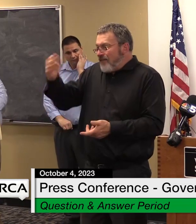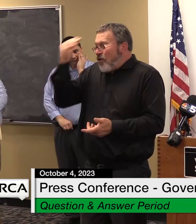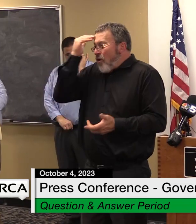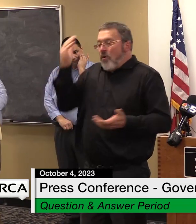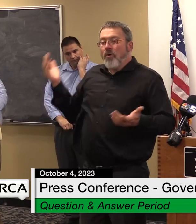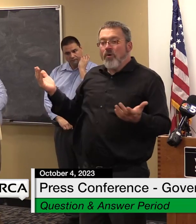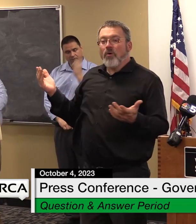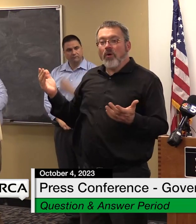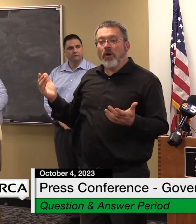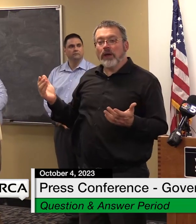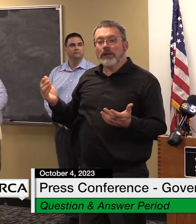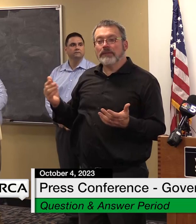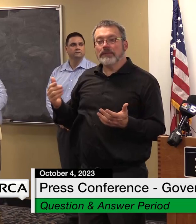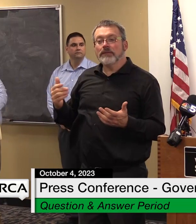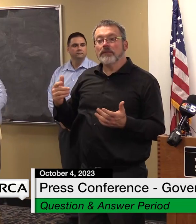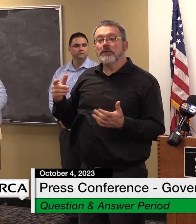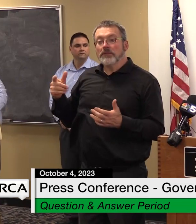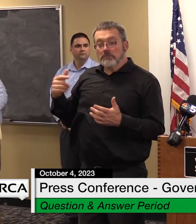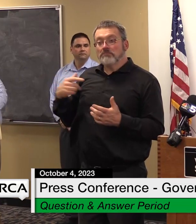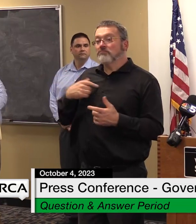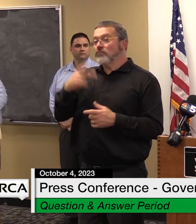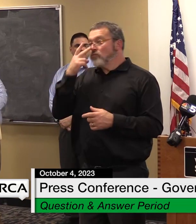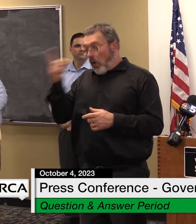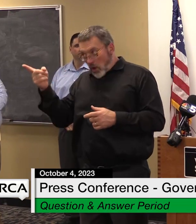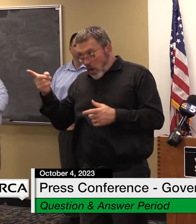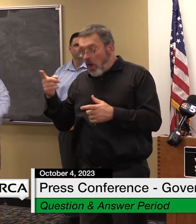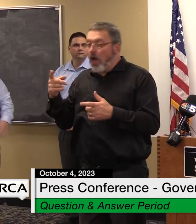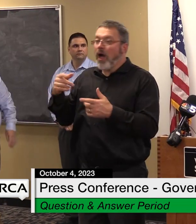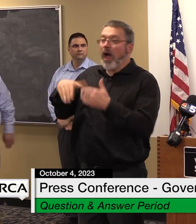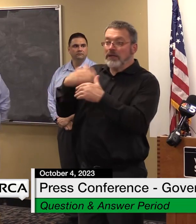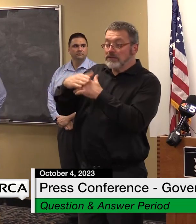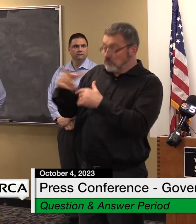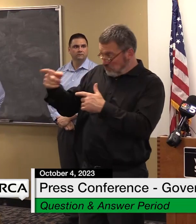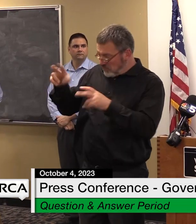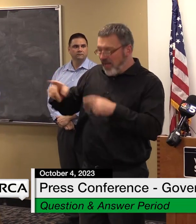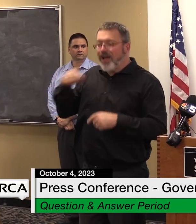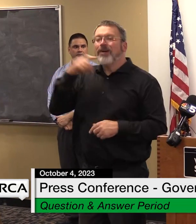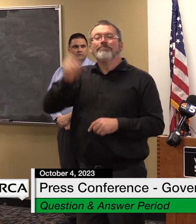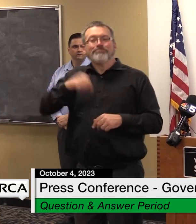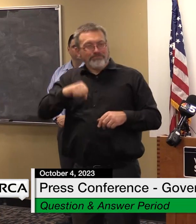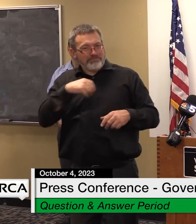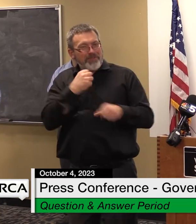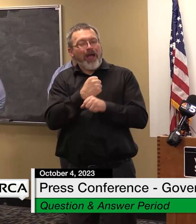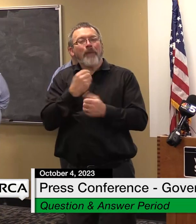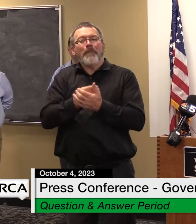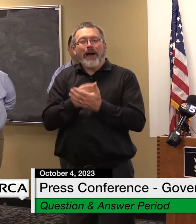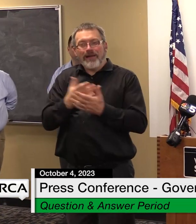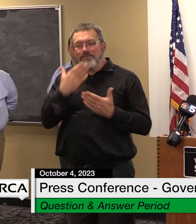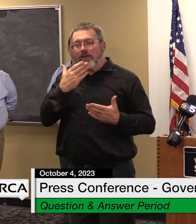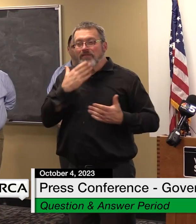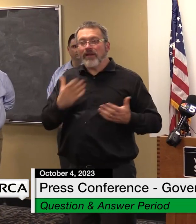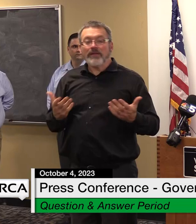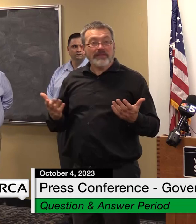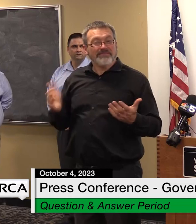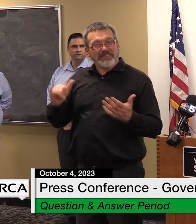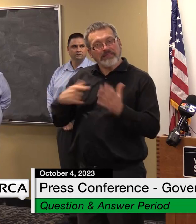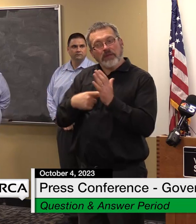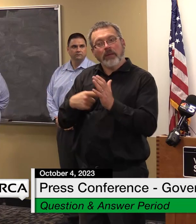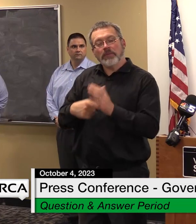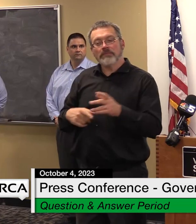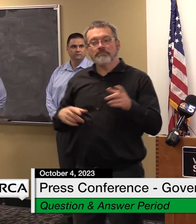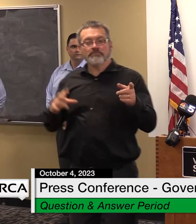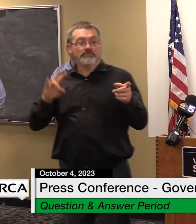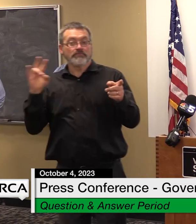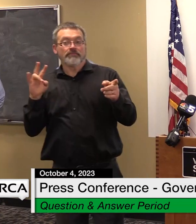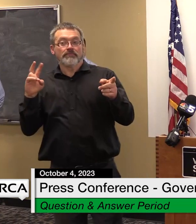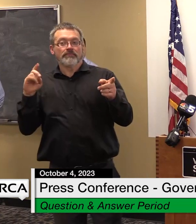hey, we got some clean and sanitized money. So you never know, right? And the reason you're keeping the centers open